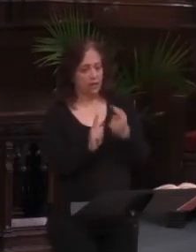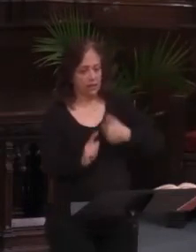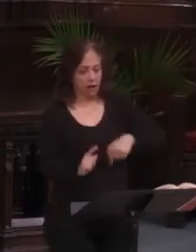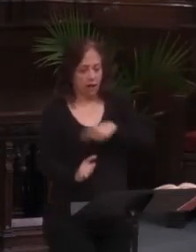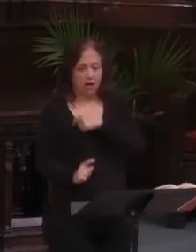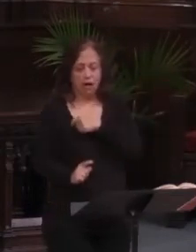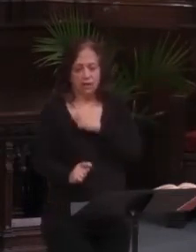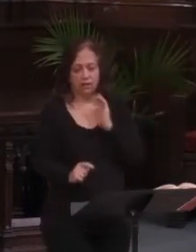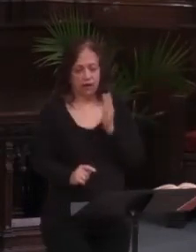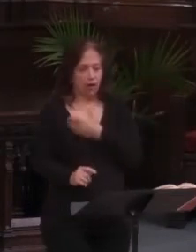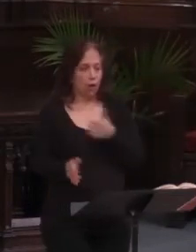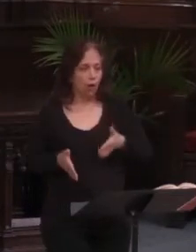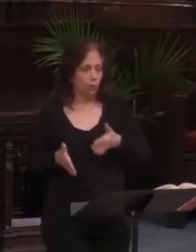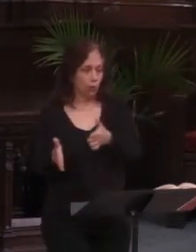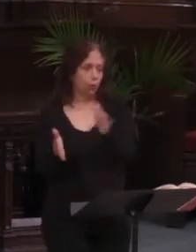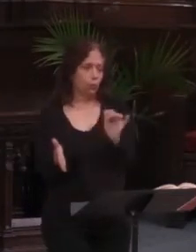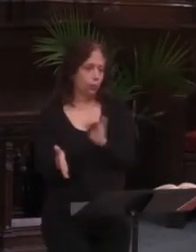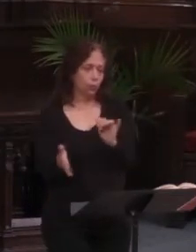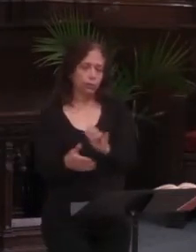of desperation.